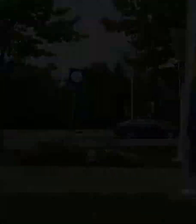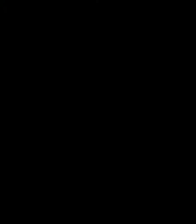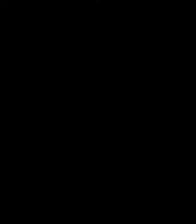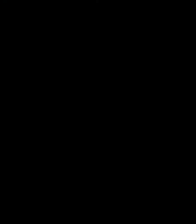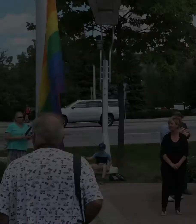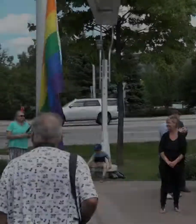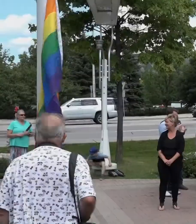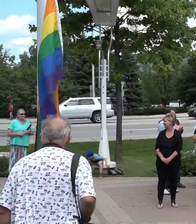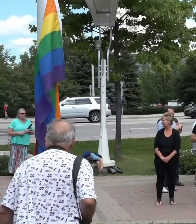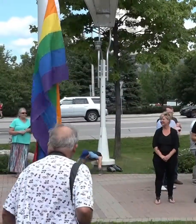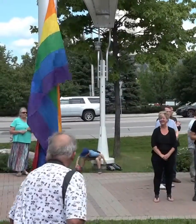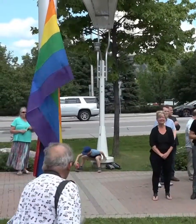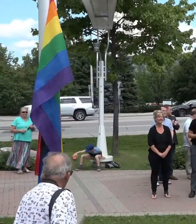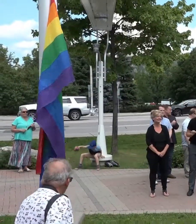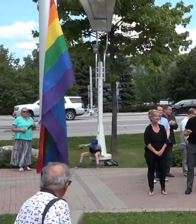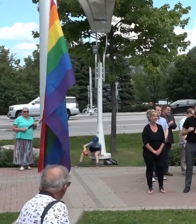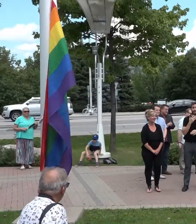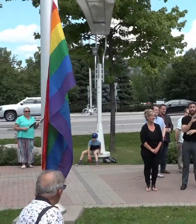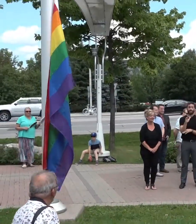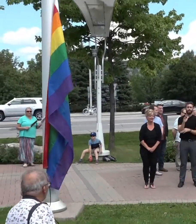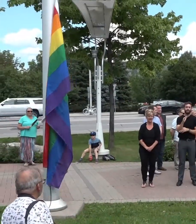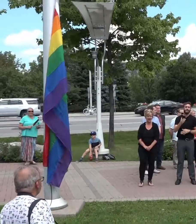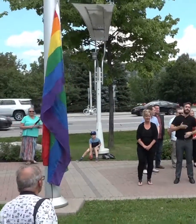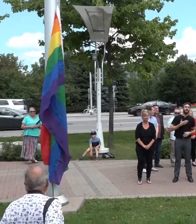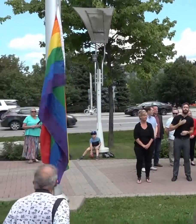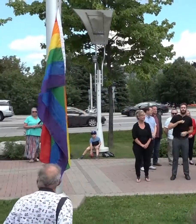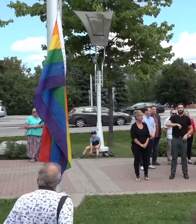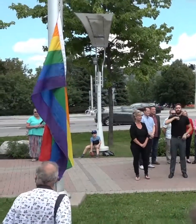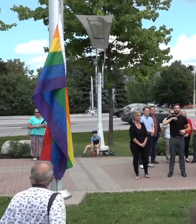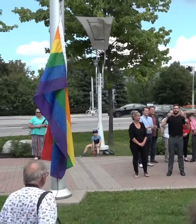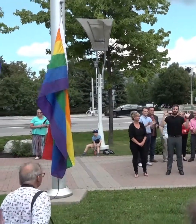society. Good afternoon and happy Pride!